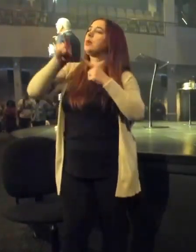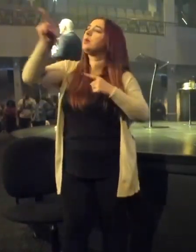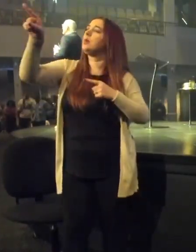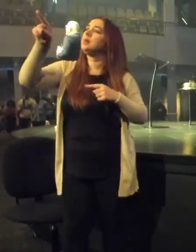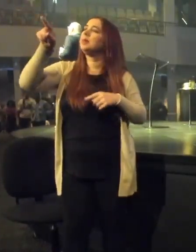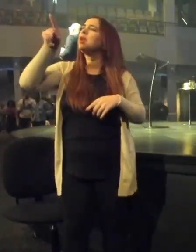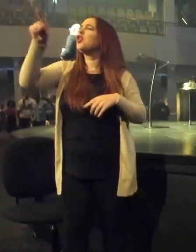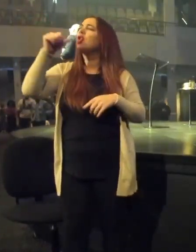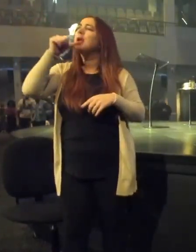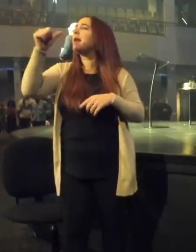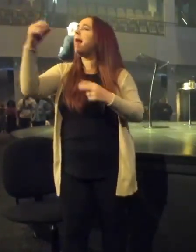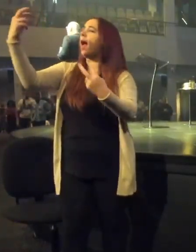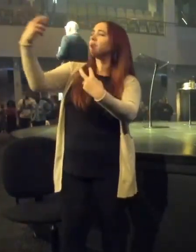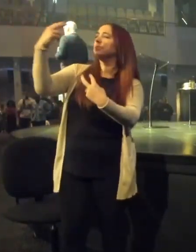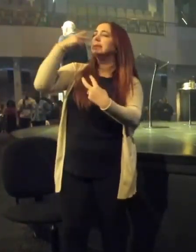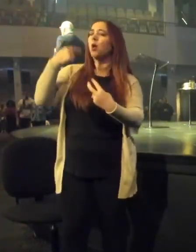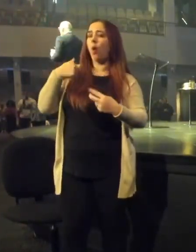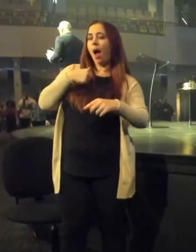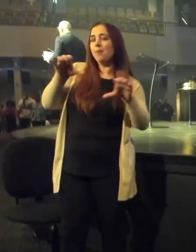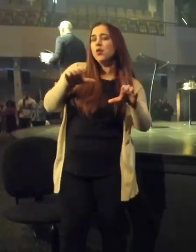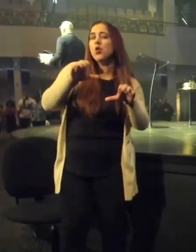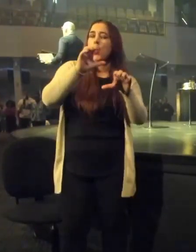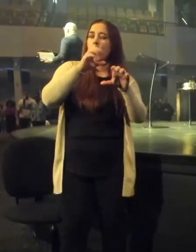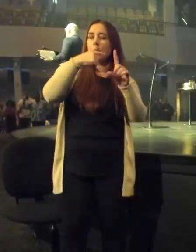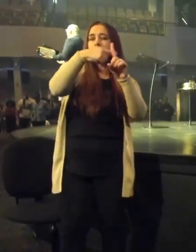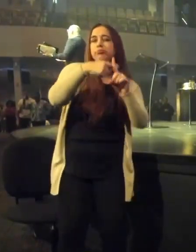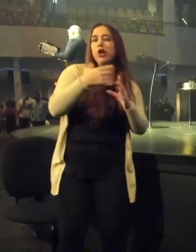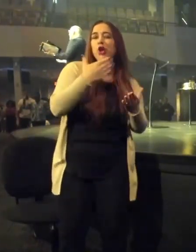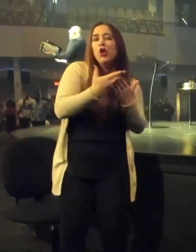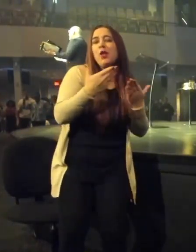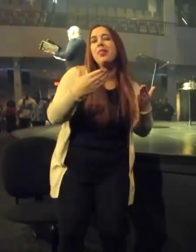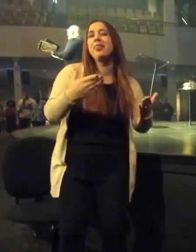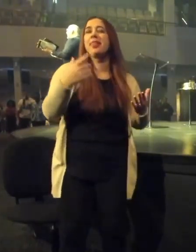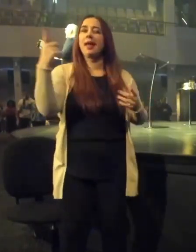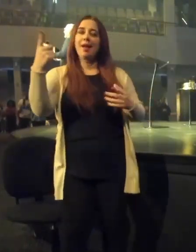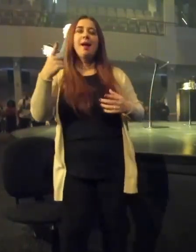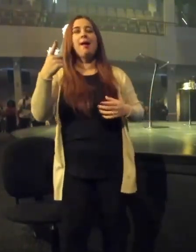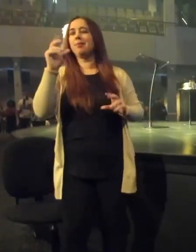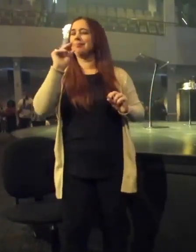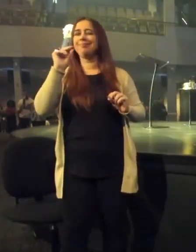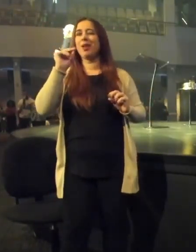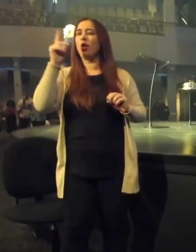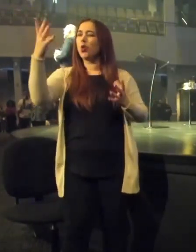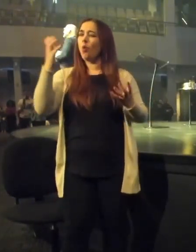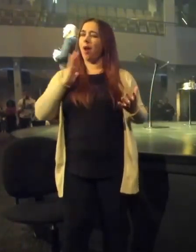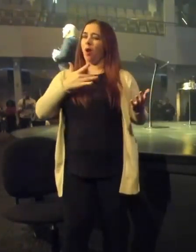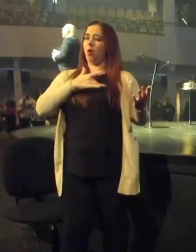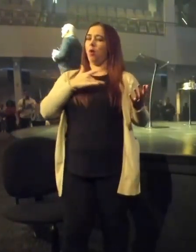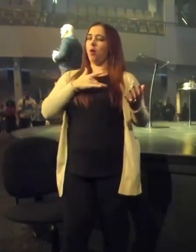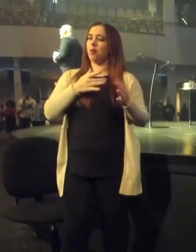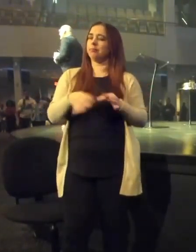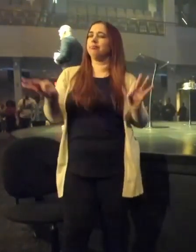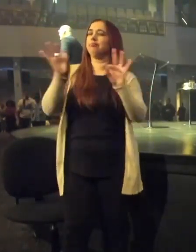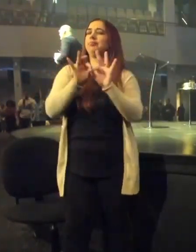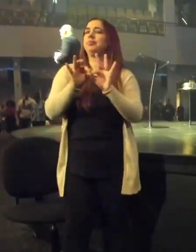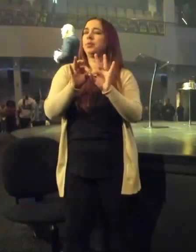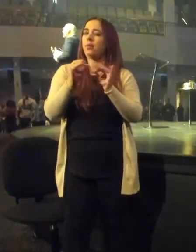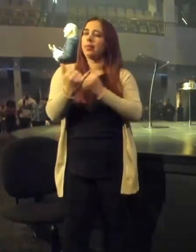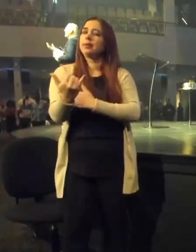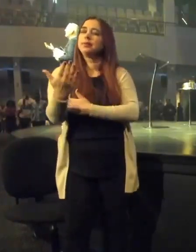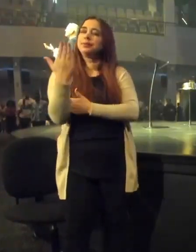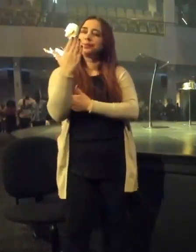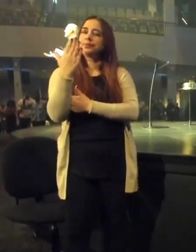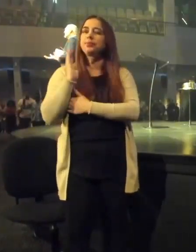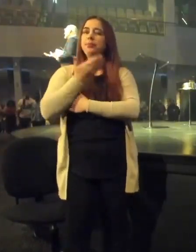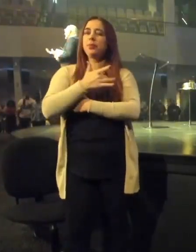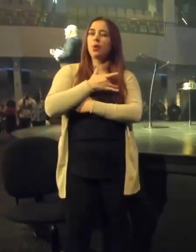things we can do. You're looking first and foremost for who we are. You're after us. You want our heart, God. So this morning we come before you and we bring